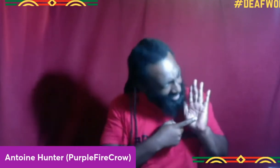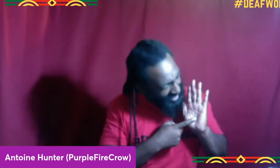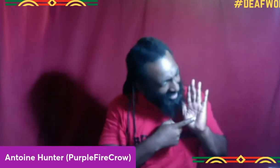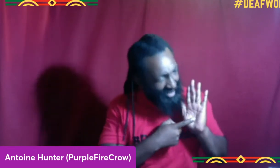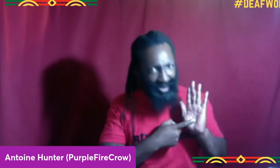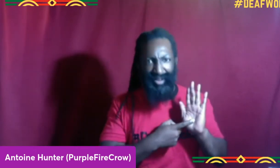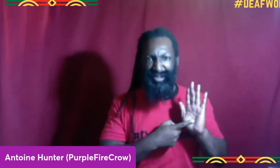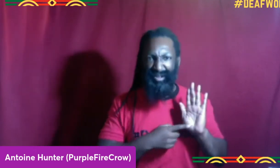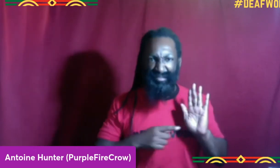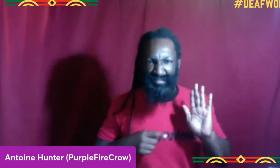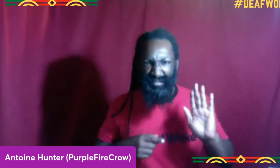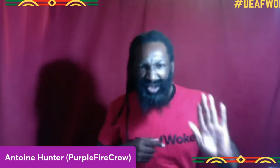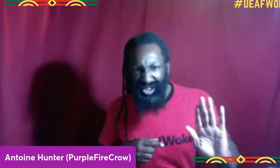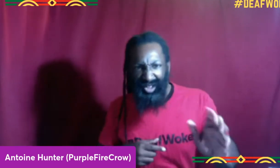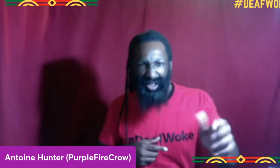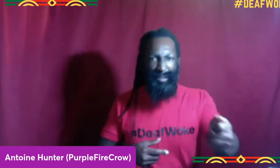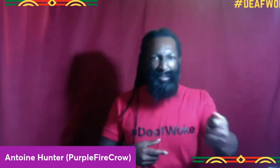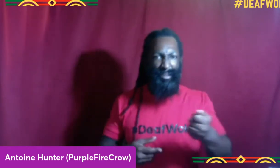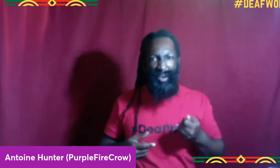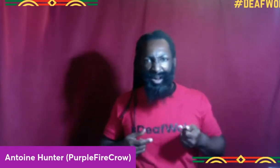recognizing the identities.